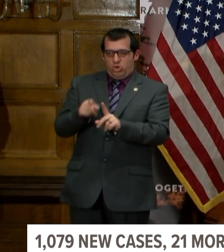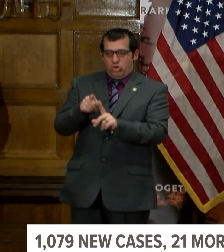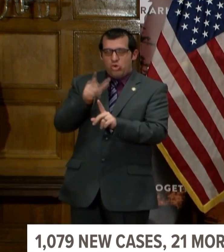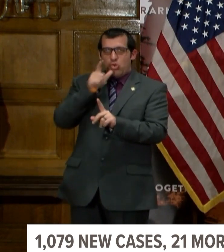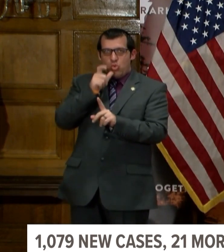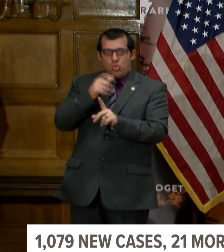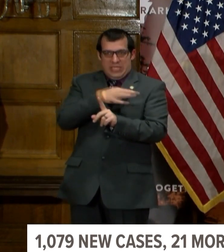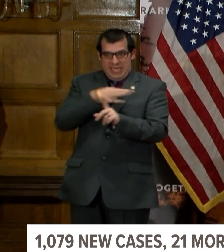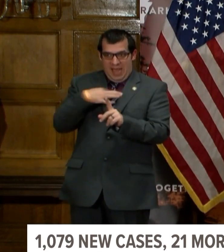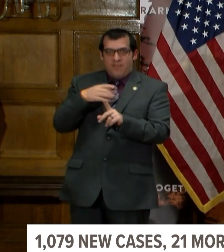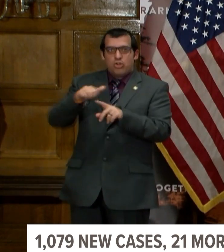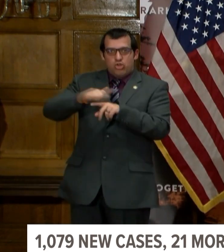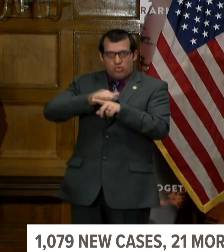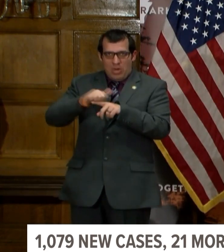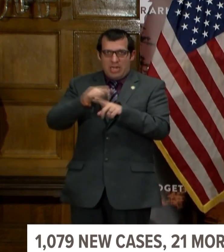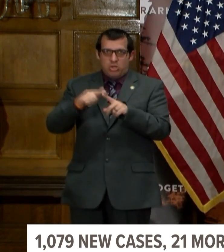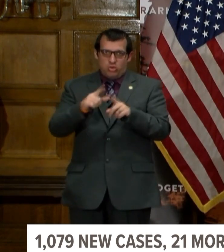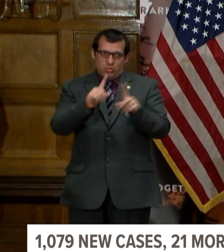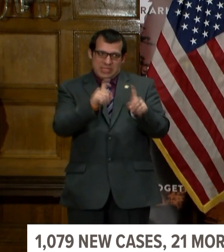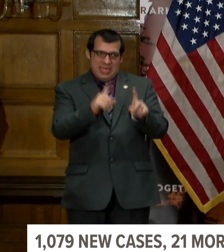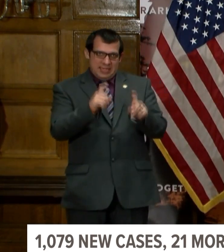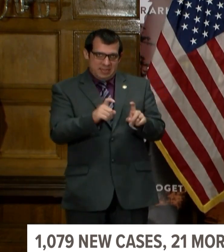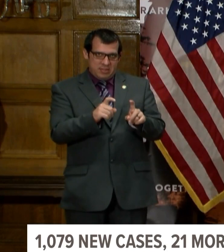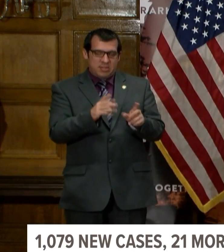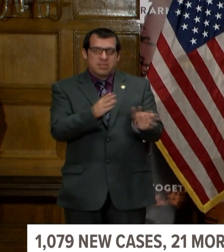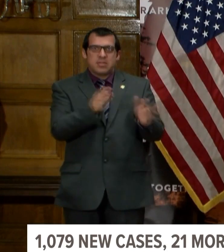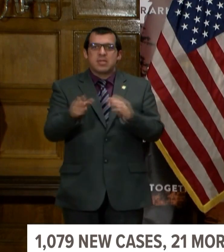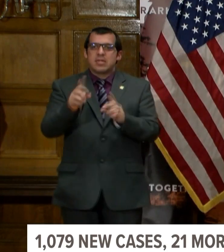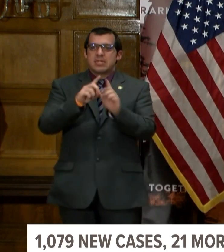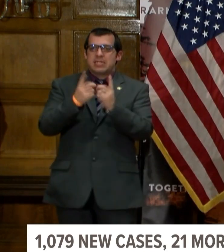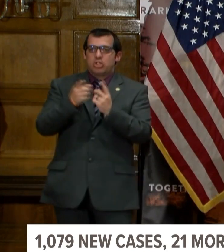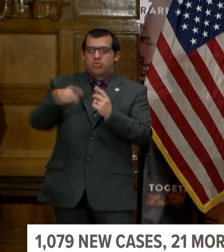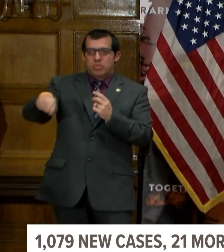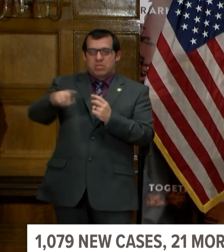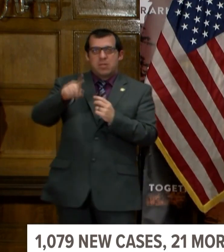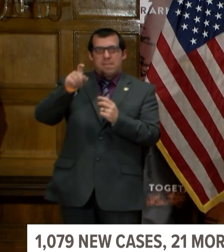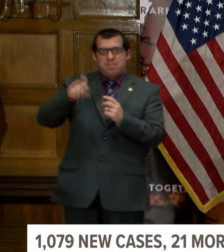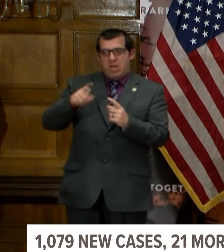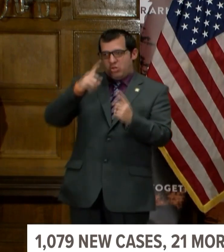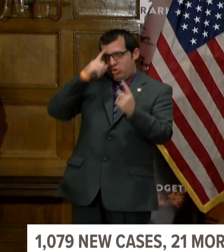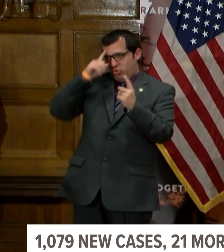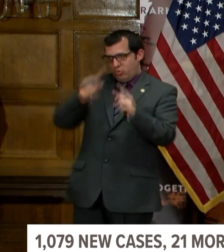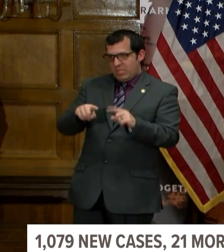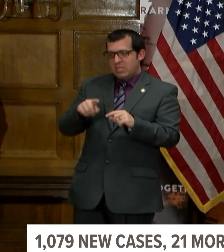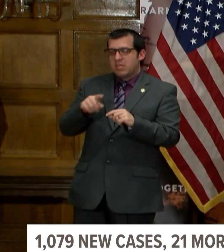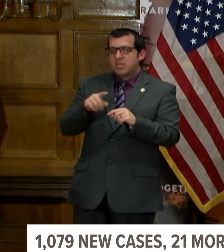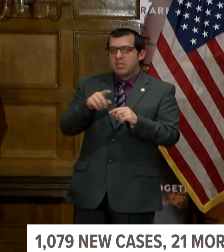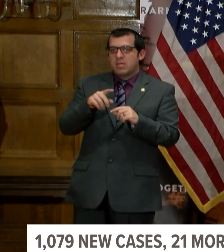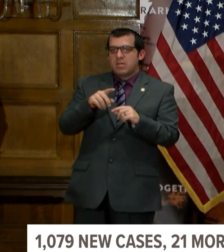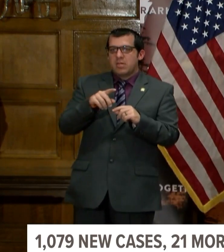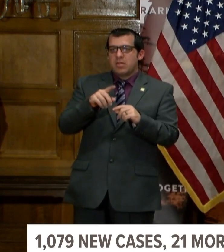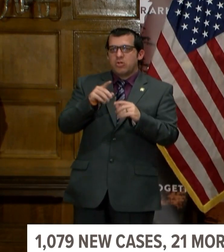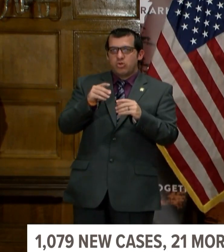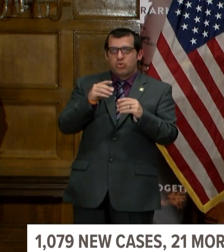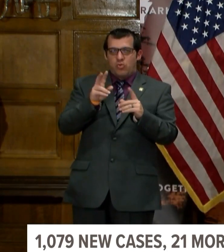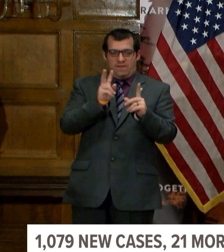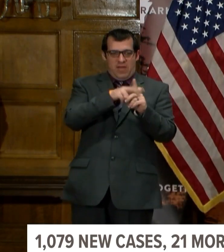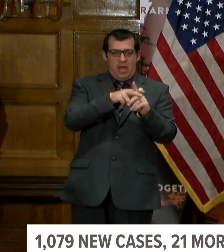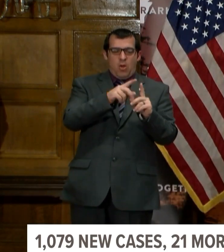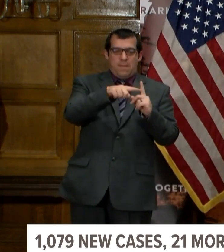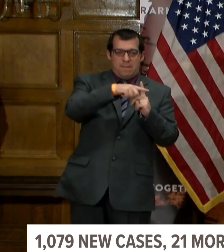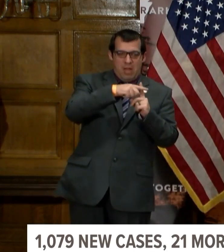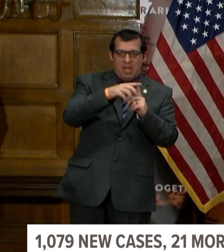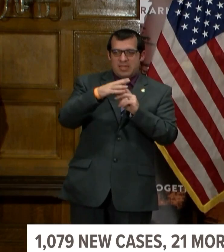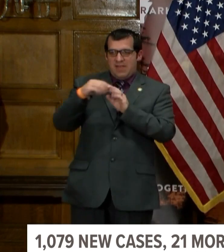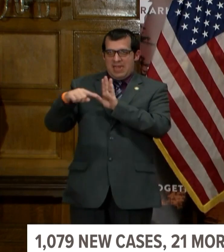is trained to administer the test. The districts must agree to file both the positive and negative results through